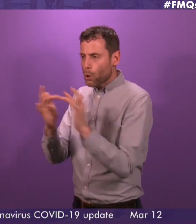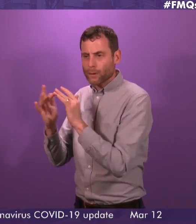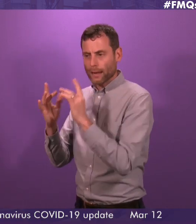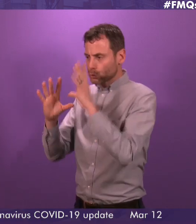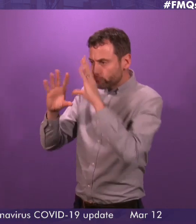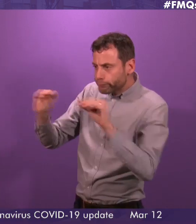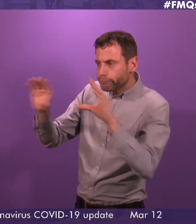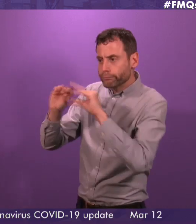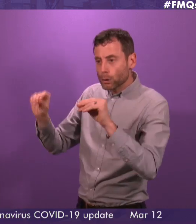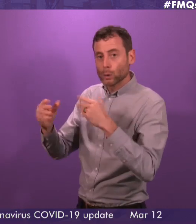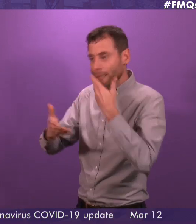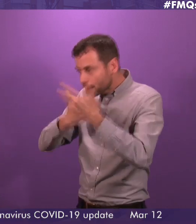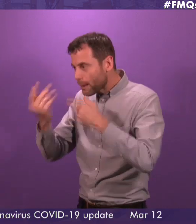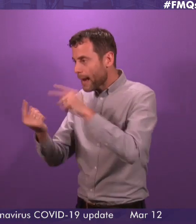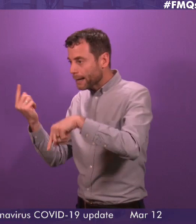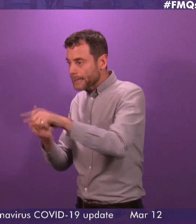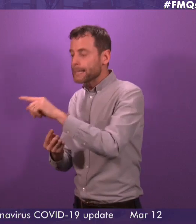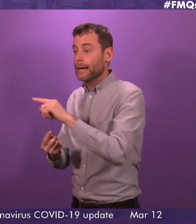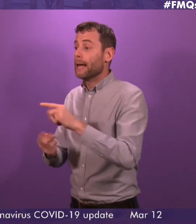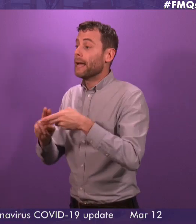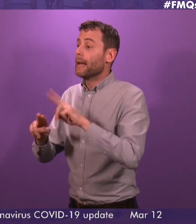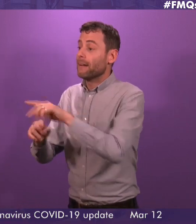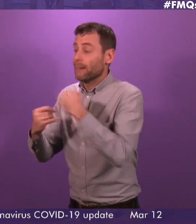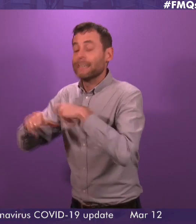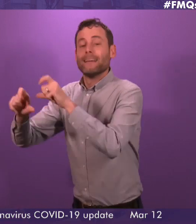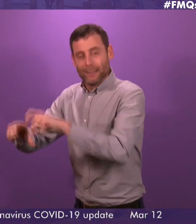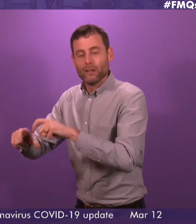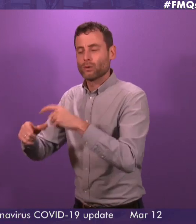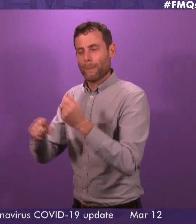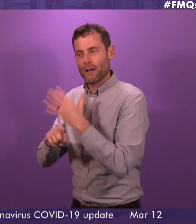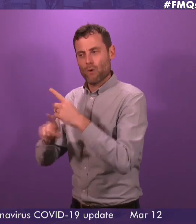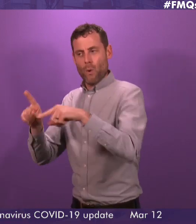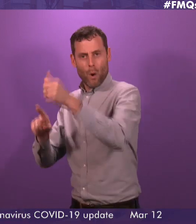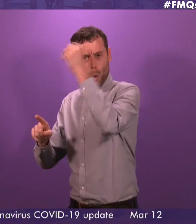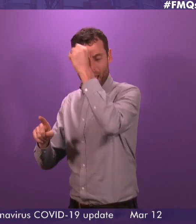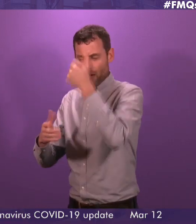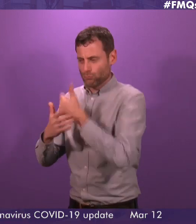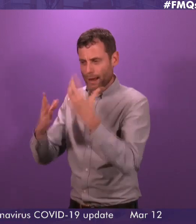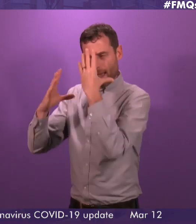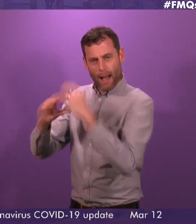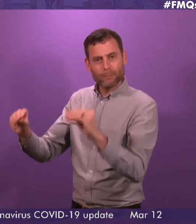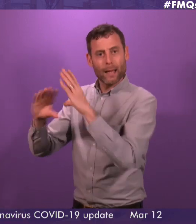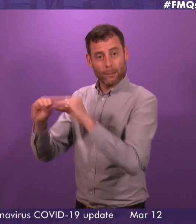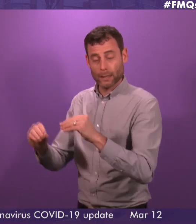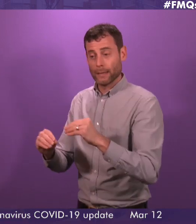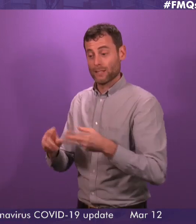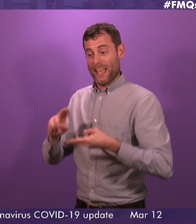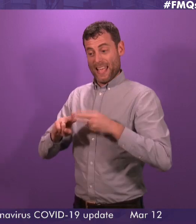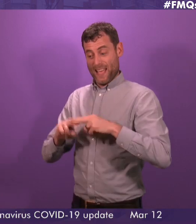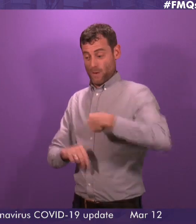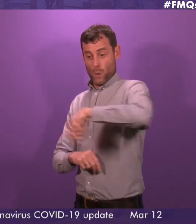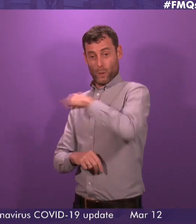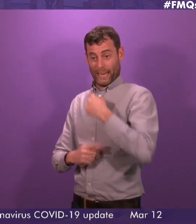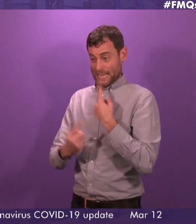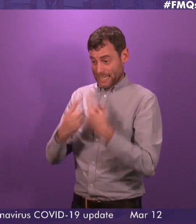and communicating that through the channels that we would otherwise use to be in touch with our constituents would be an exceptionally helpful thing for all